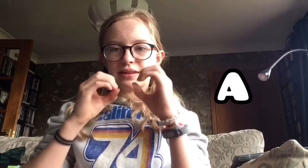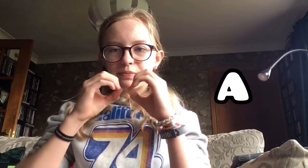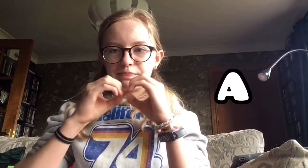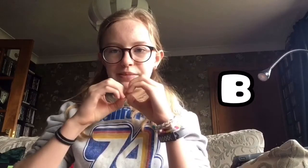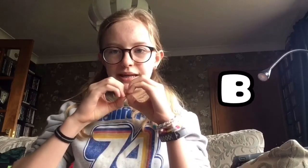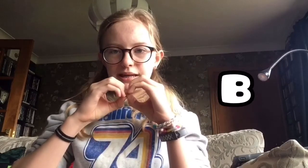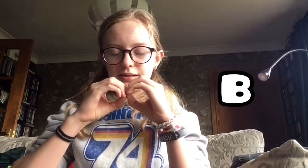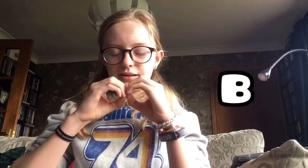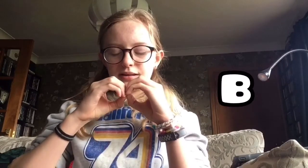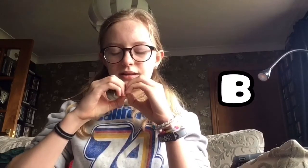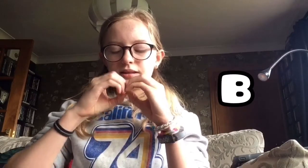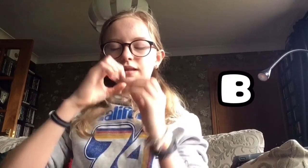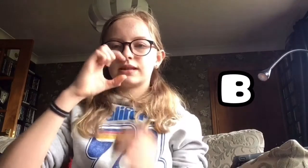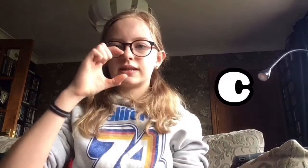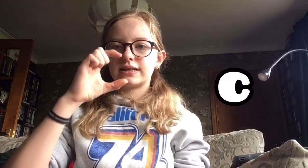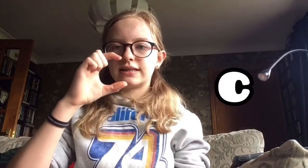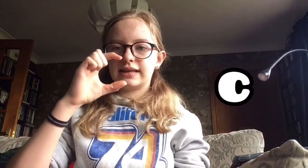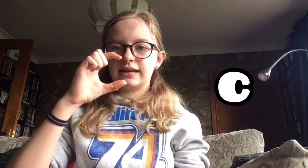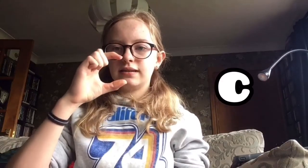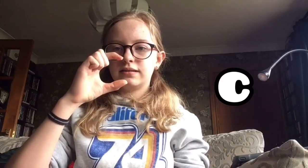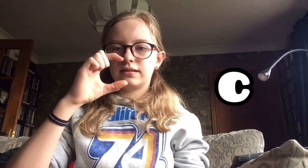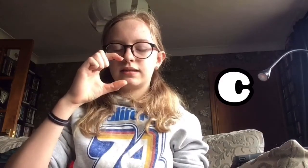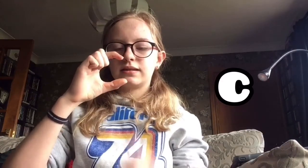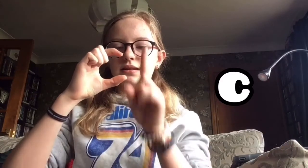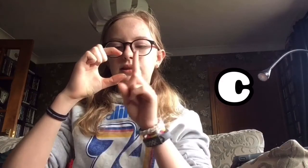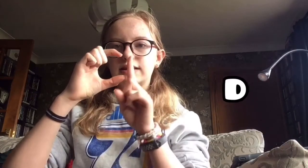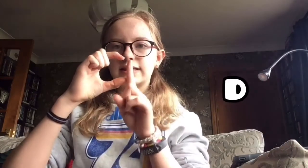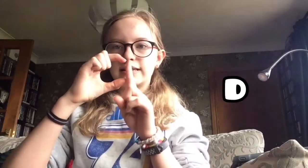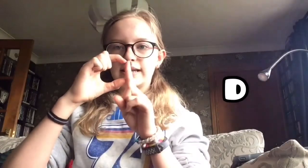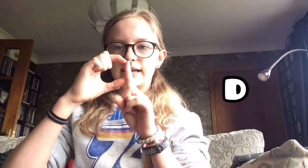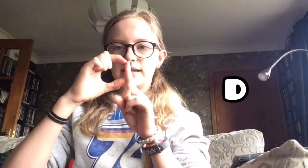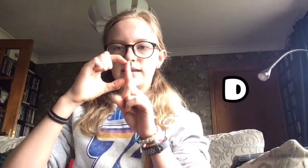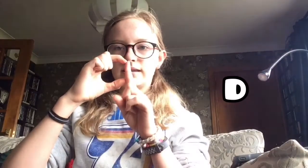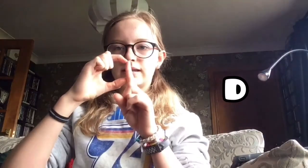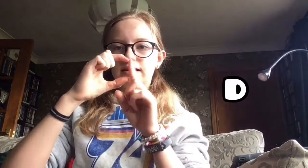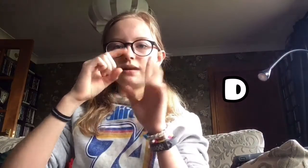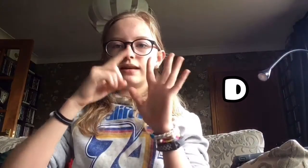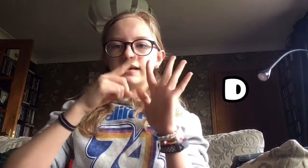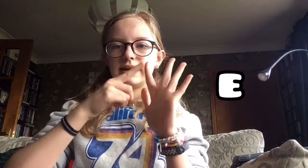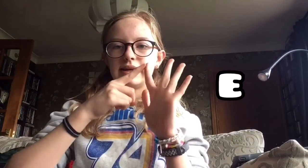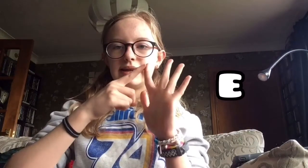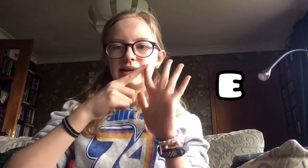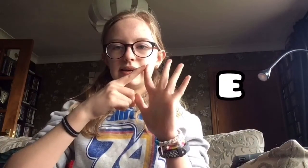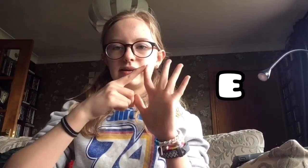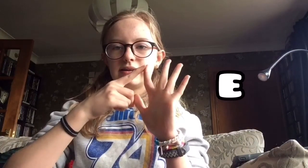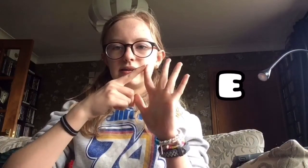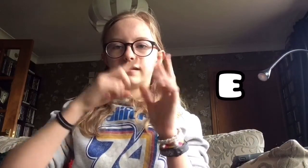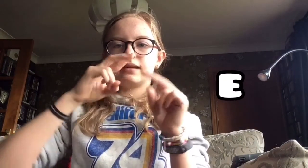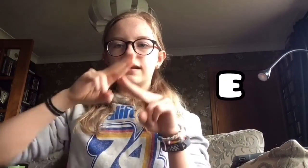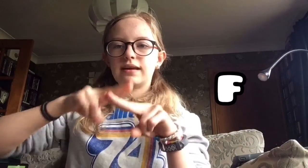B, C, D, E,